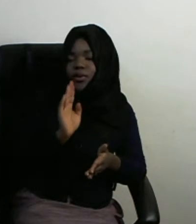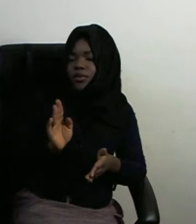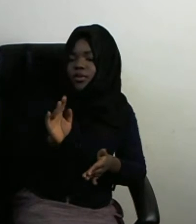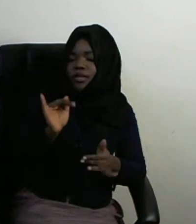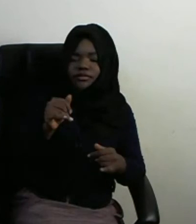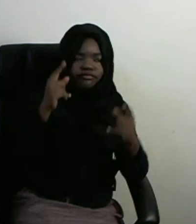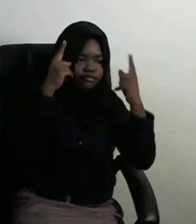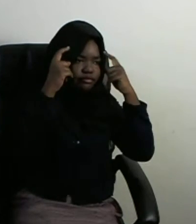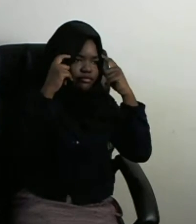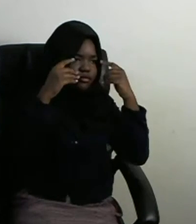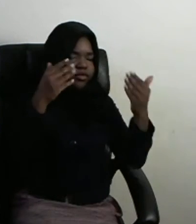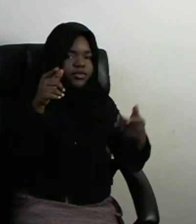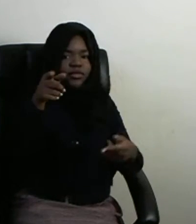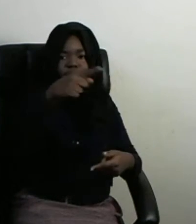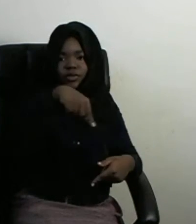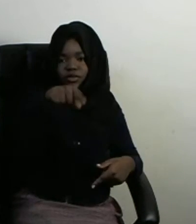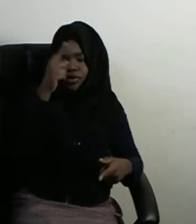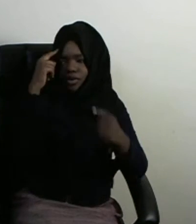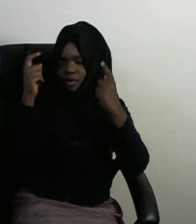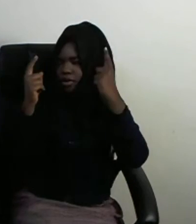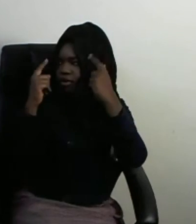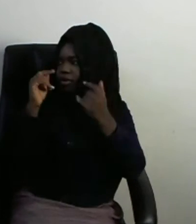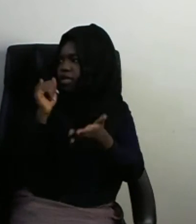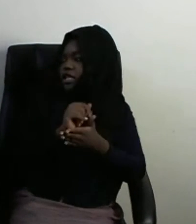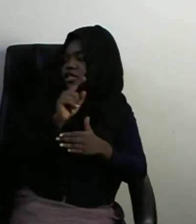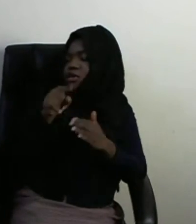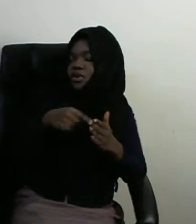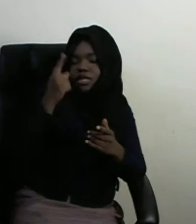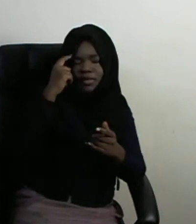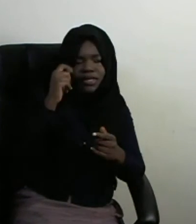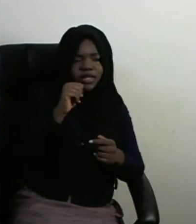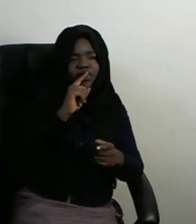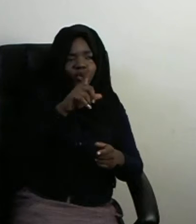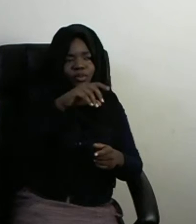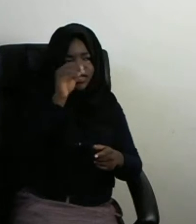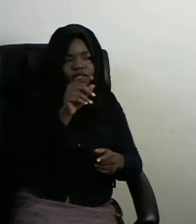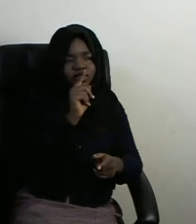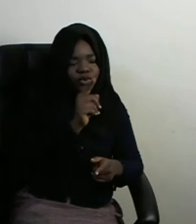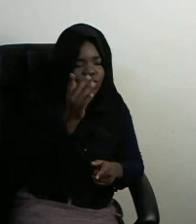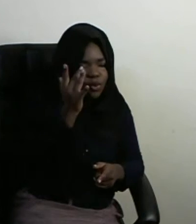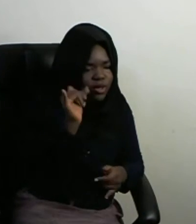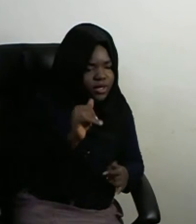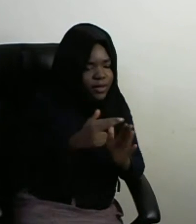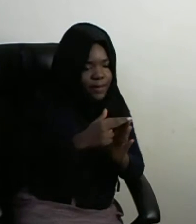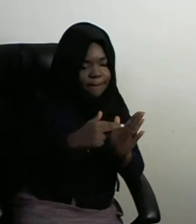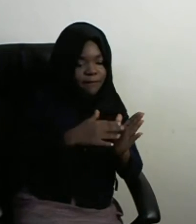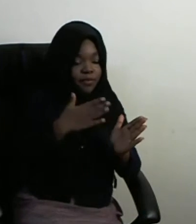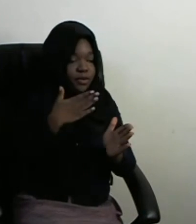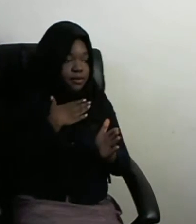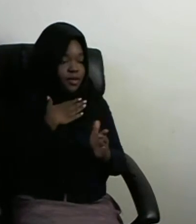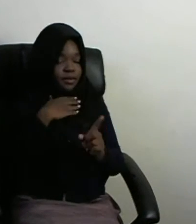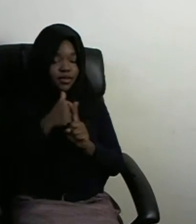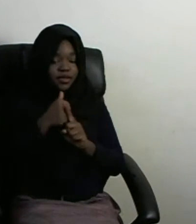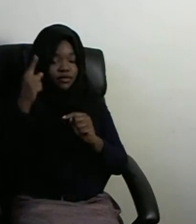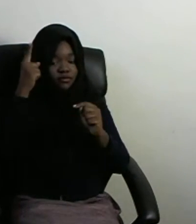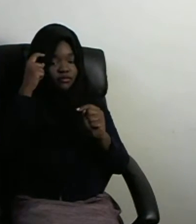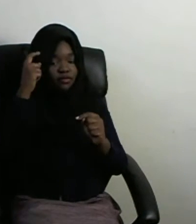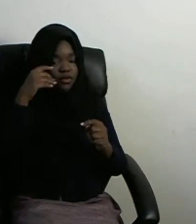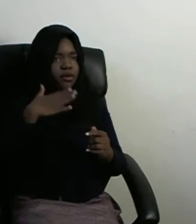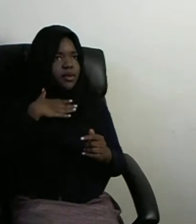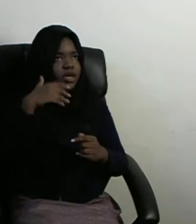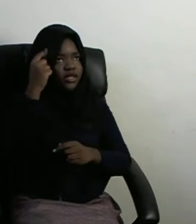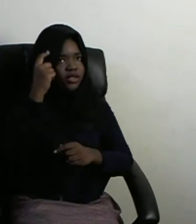of speculation. It is only speculation. So my speculation, based on